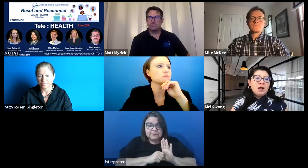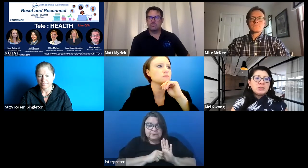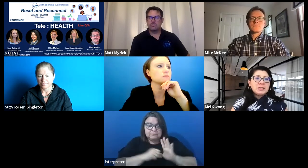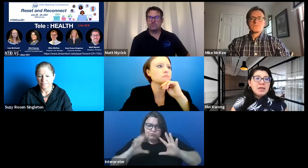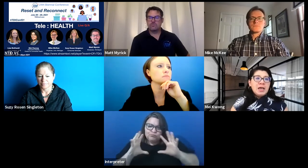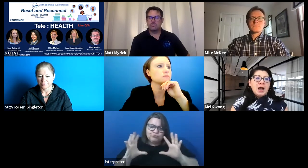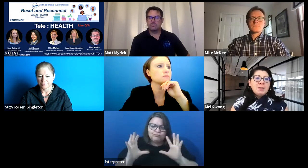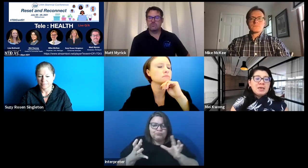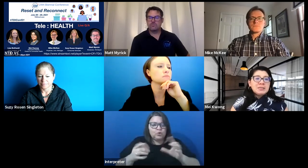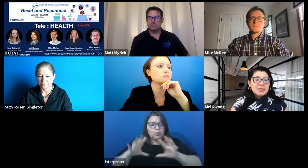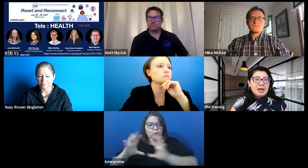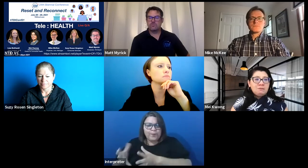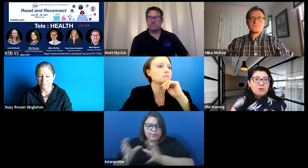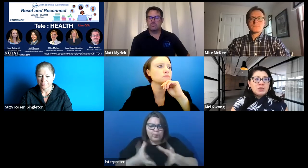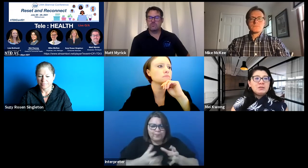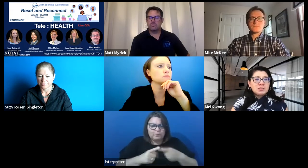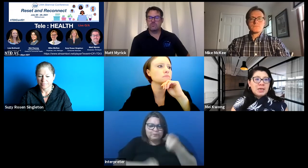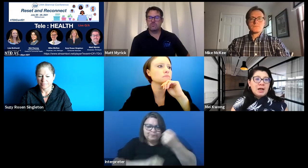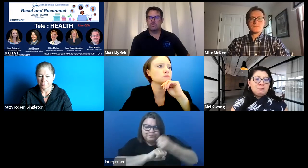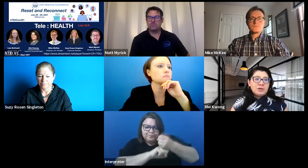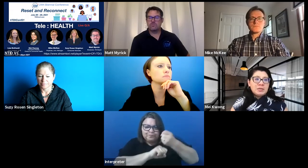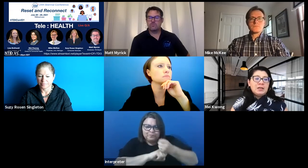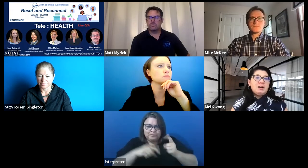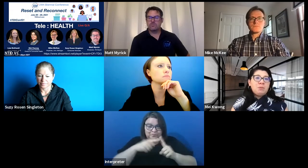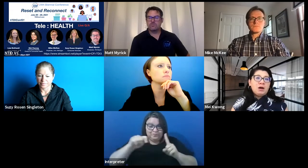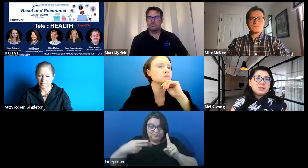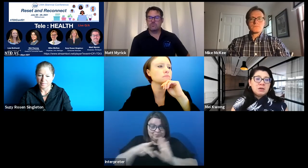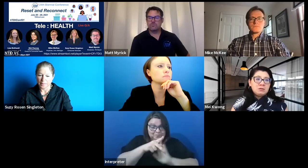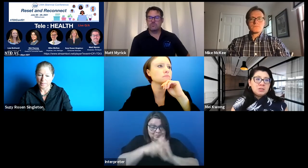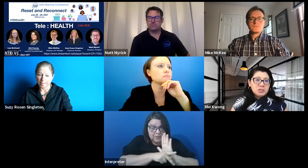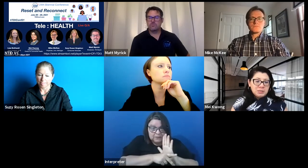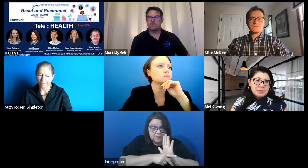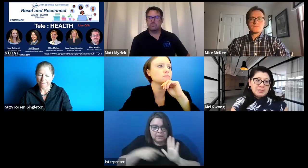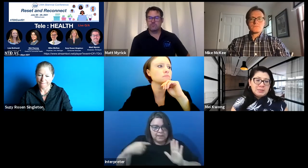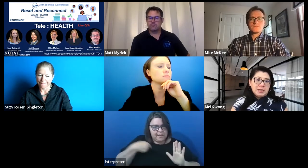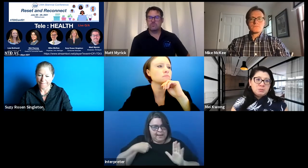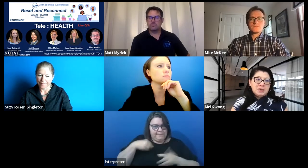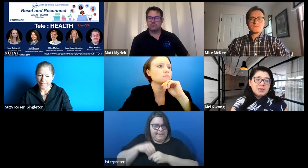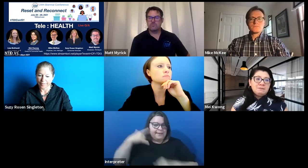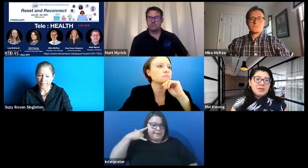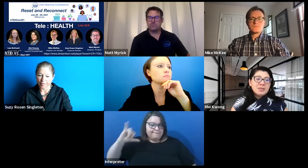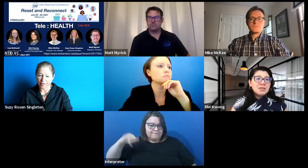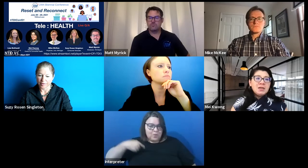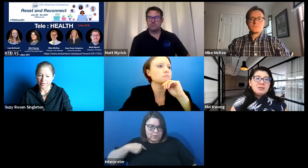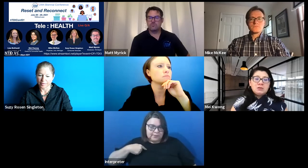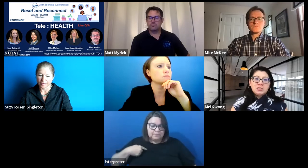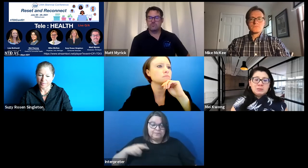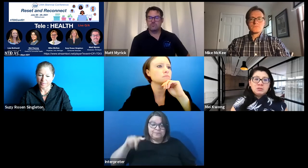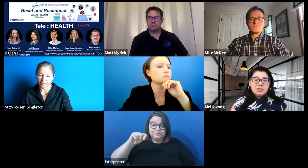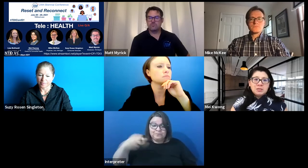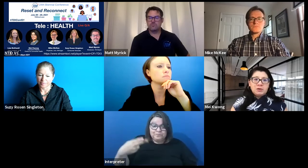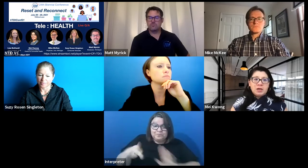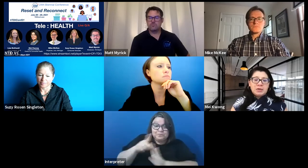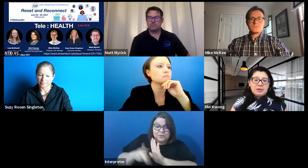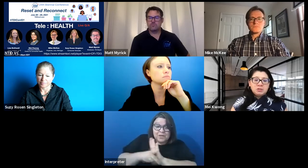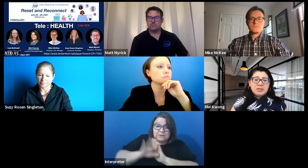telehealth policy. I'm based in California. There's a California Telehealth Policy Coalition that CCHP convenes. There are similar